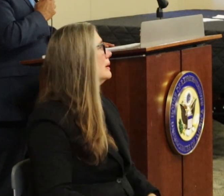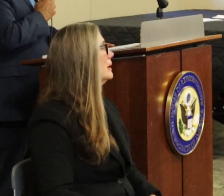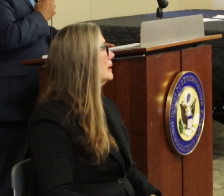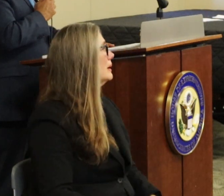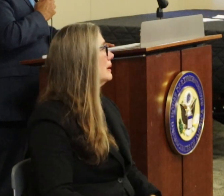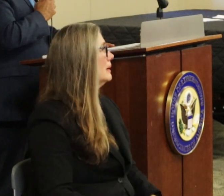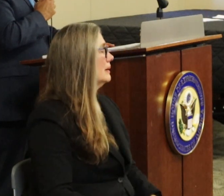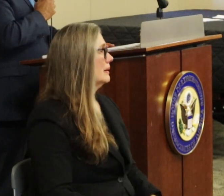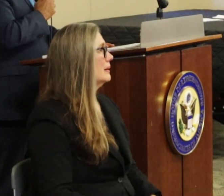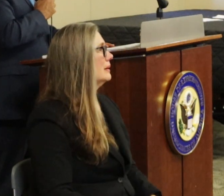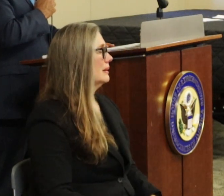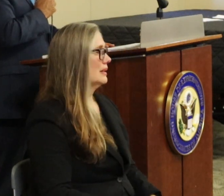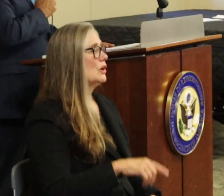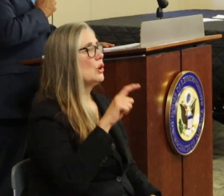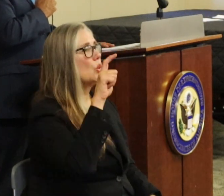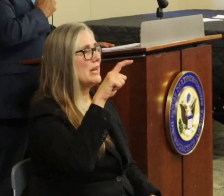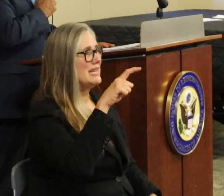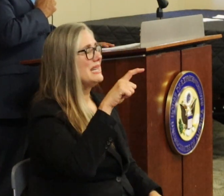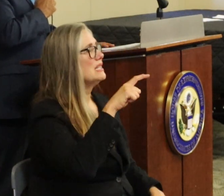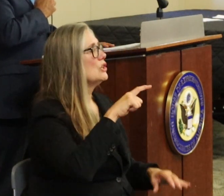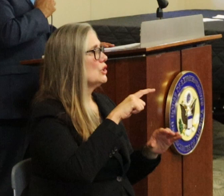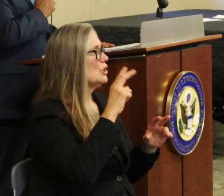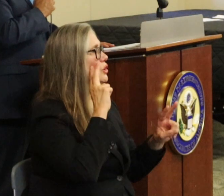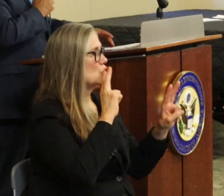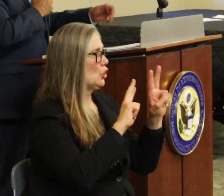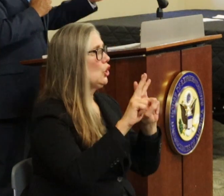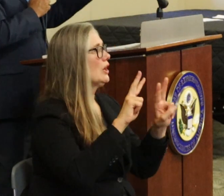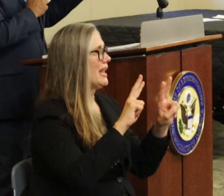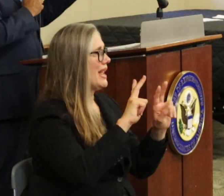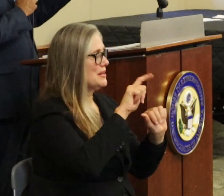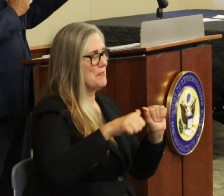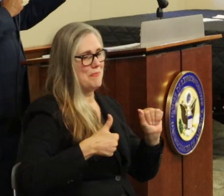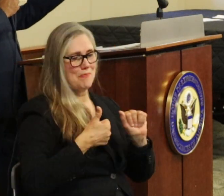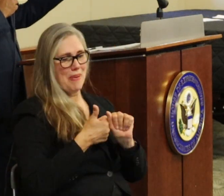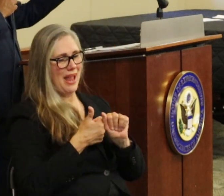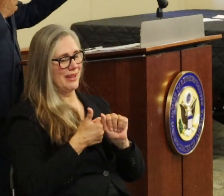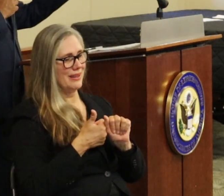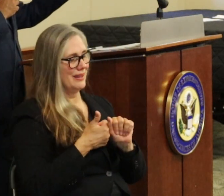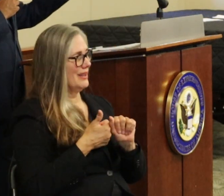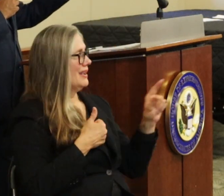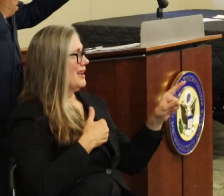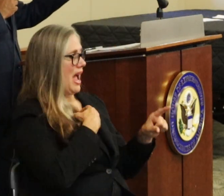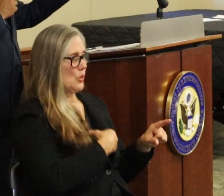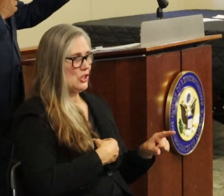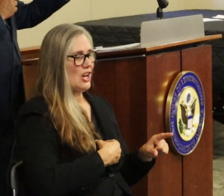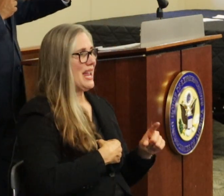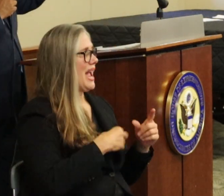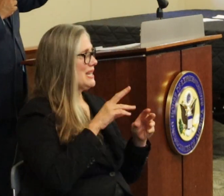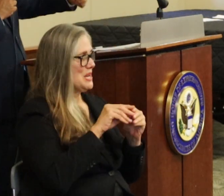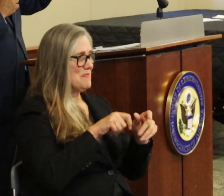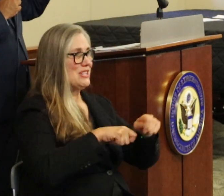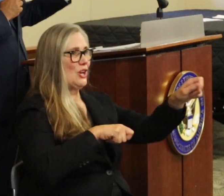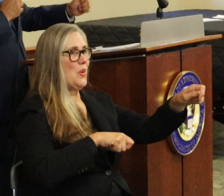The back end of the deal needs to get looked at, and they need to move sometimes. I agree. I wish I had a wand and I could make Congress, both Republicans and